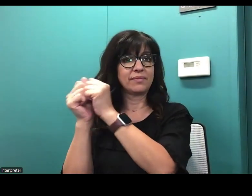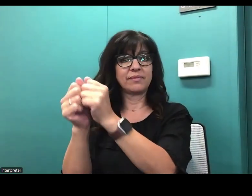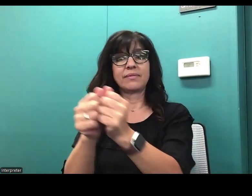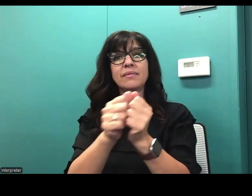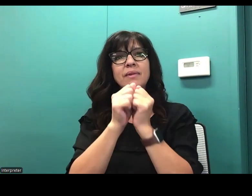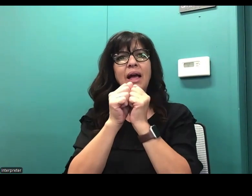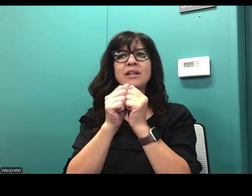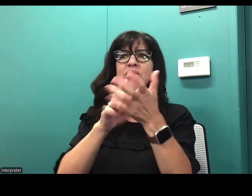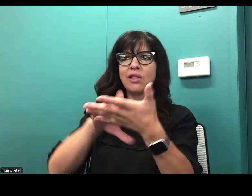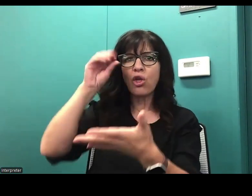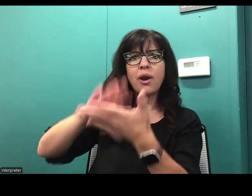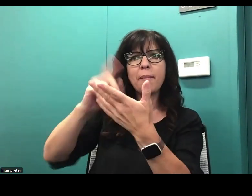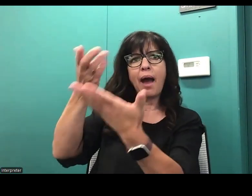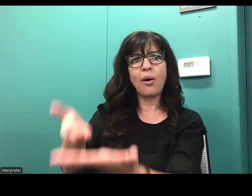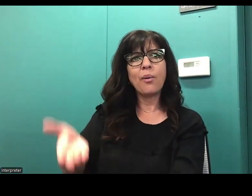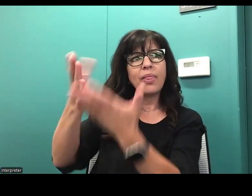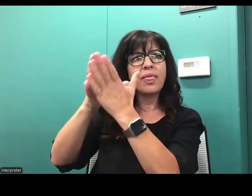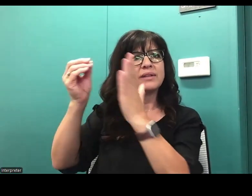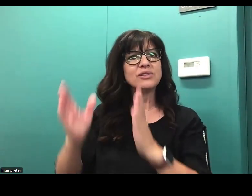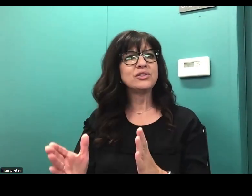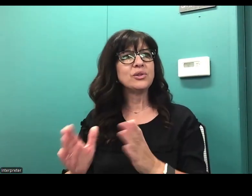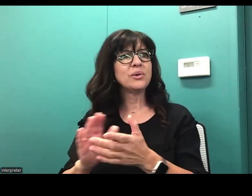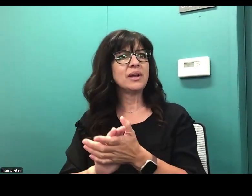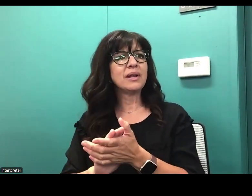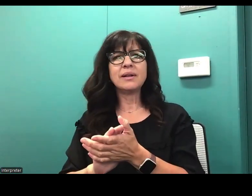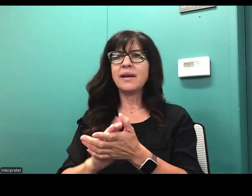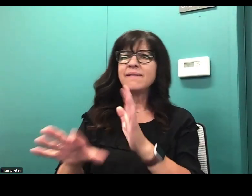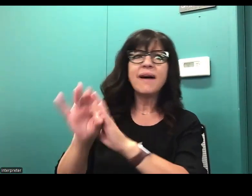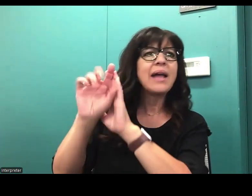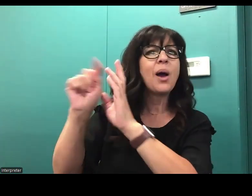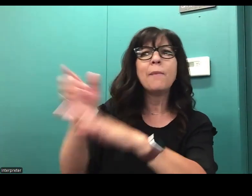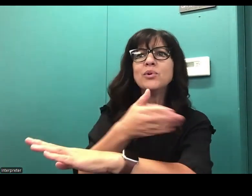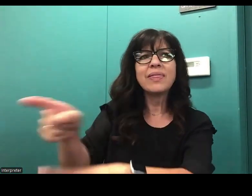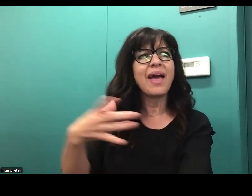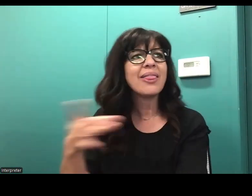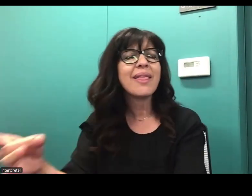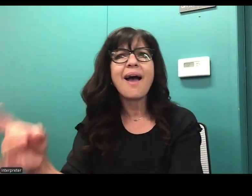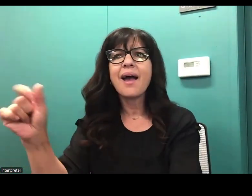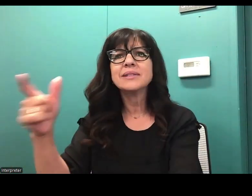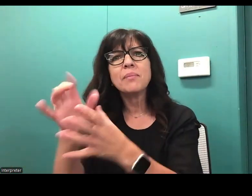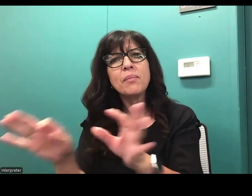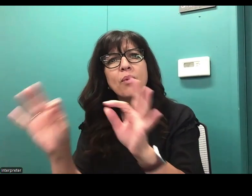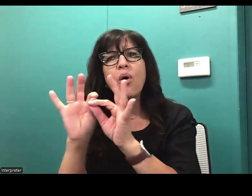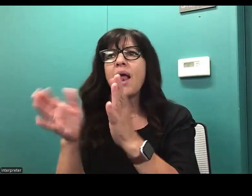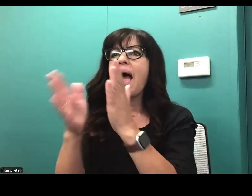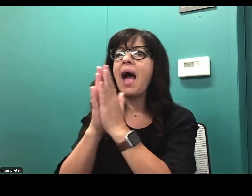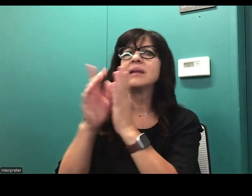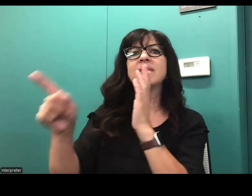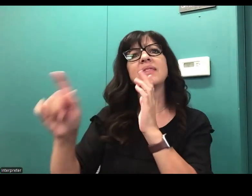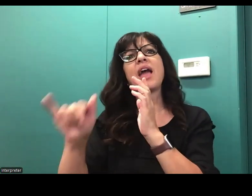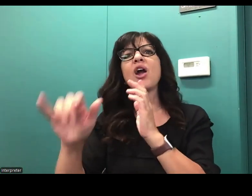and just get to know them. Just get the music they like. Music is really important. Ask them their